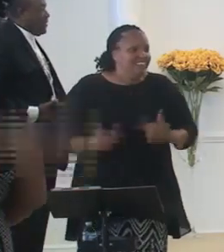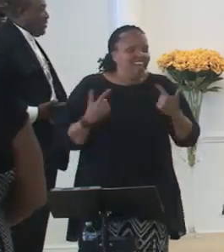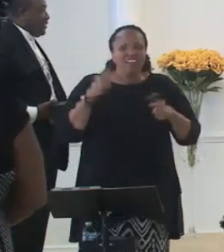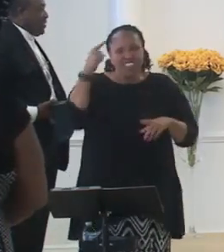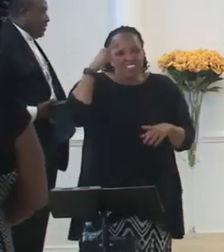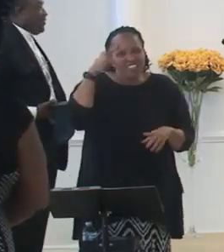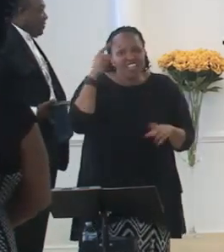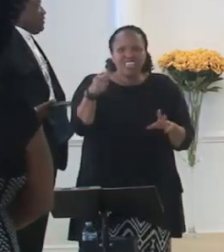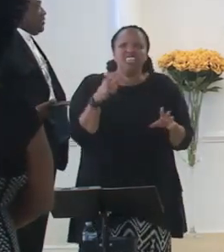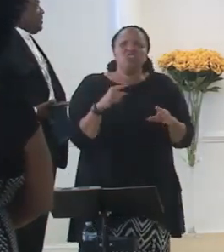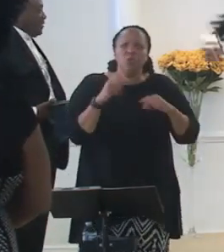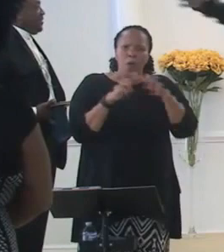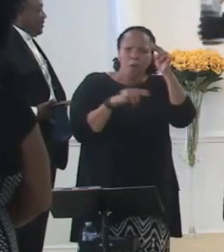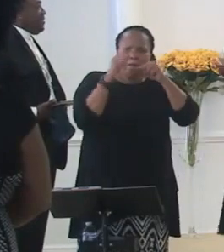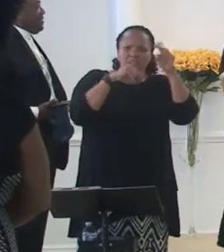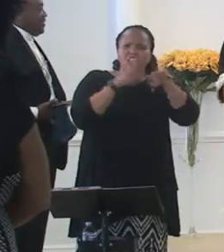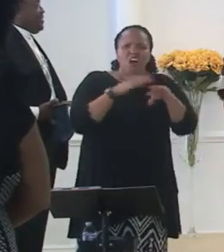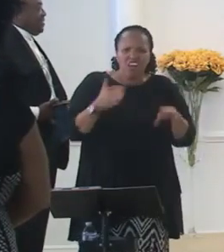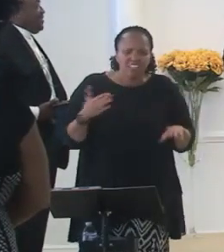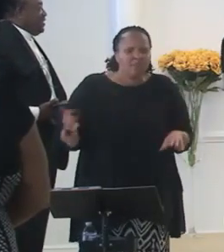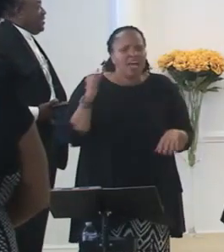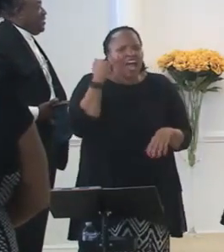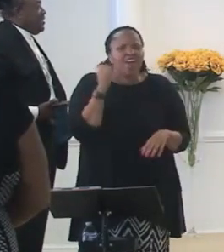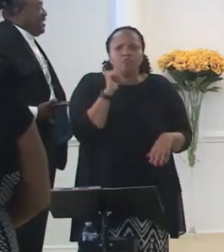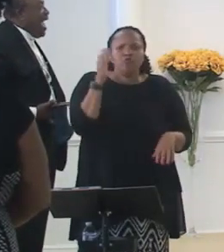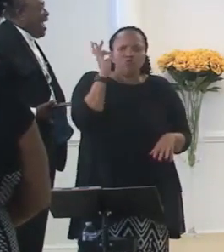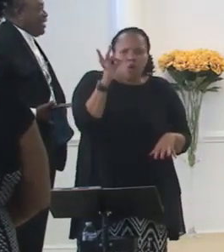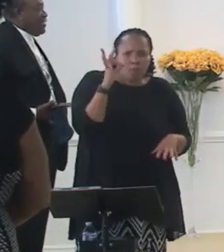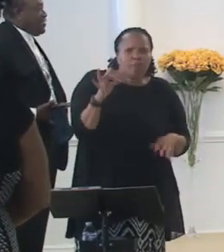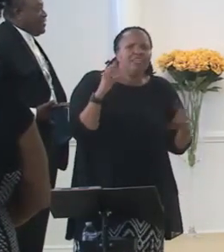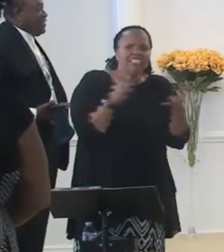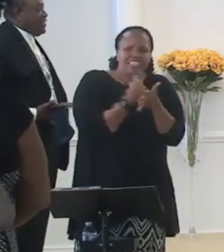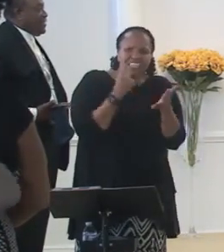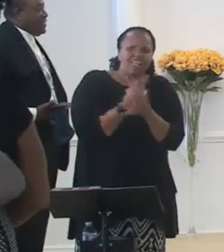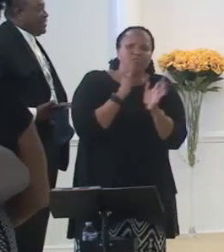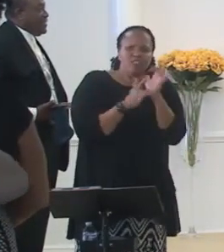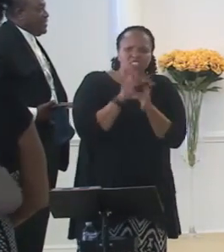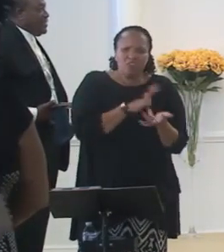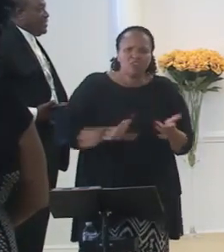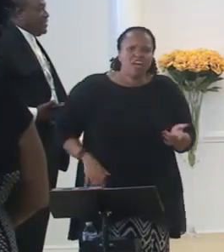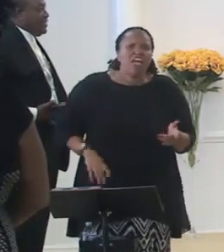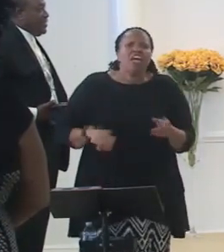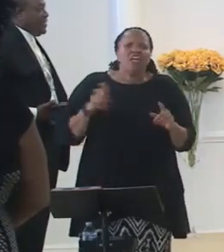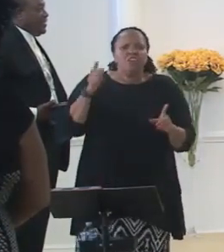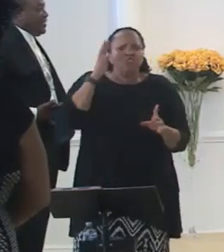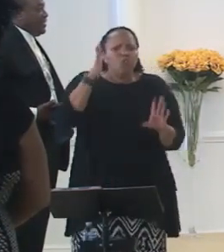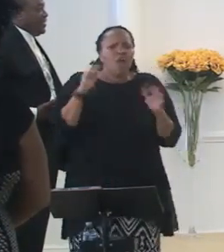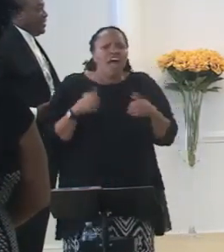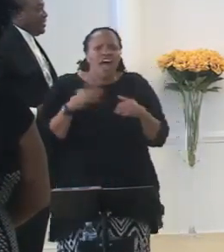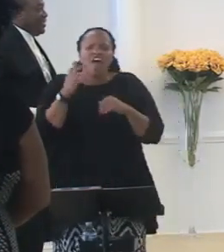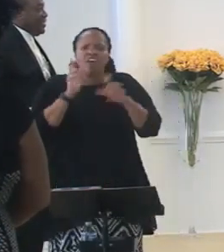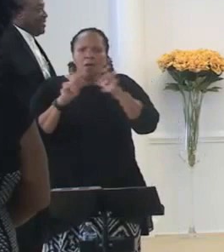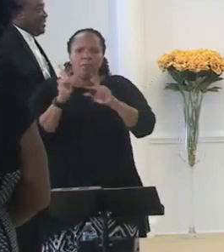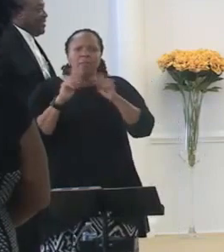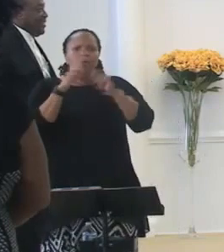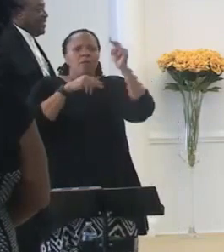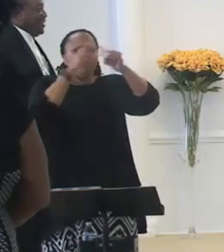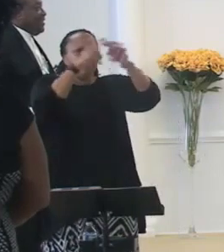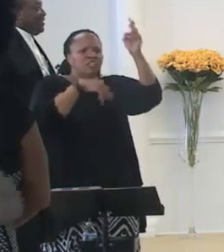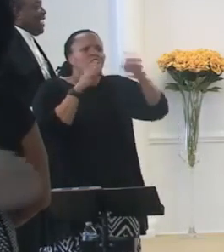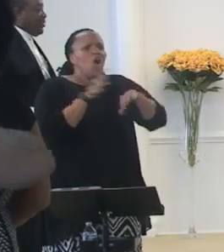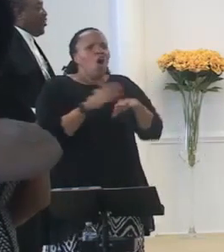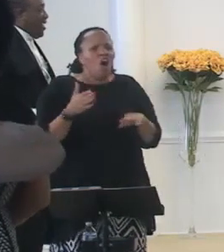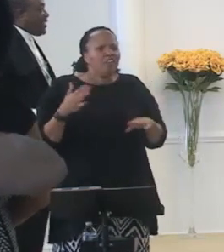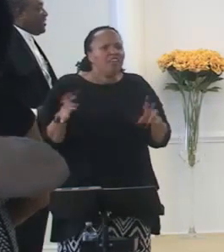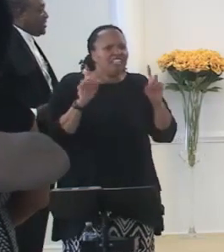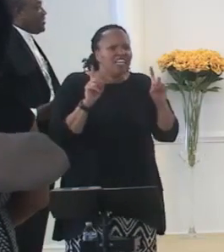don't preach the word and the gospel of Jesus Christ, you'll have people building on a building that should have come